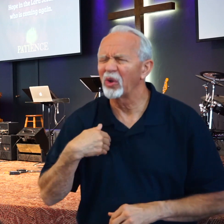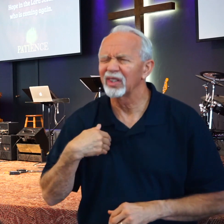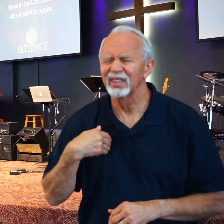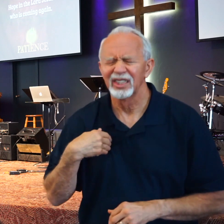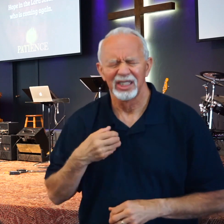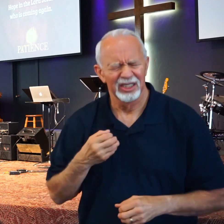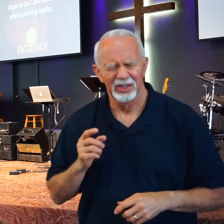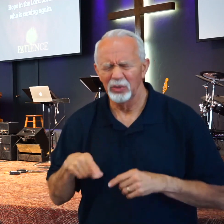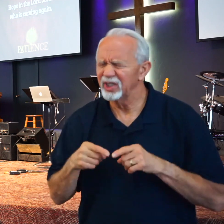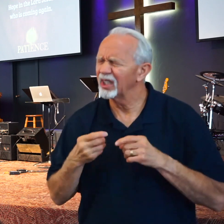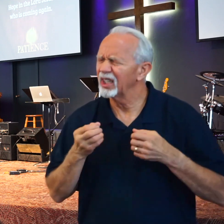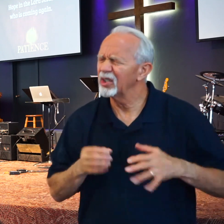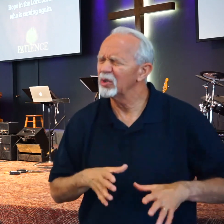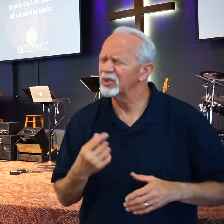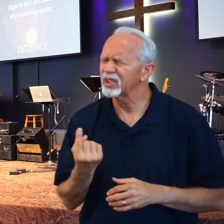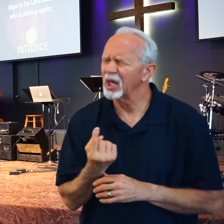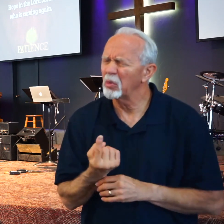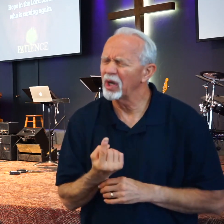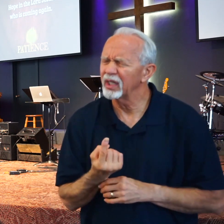lost someone.